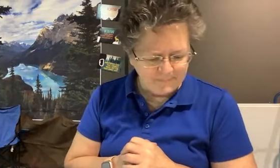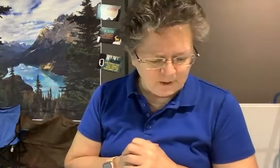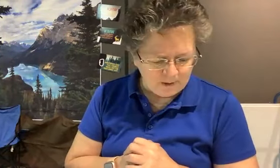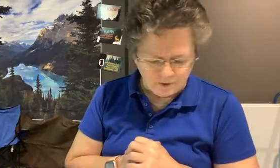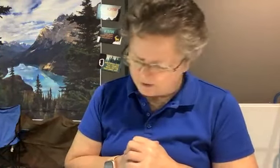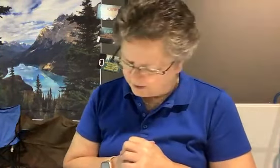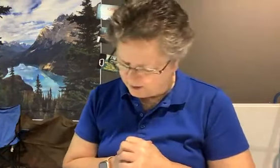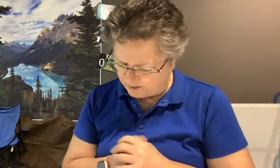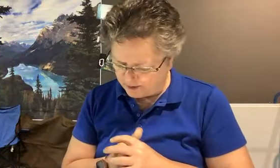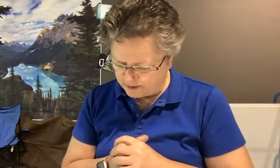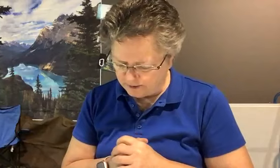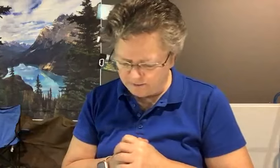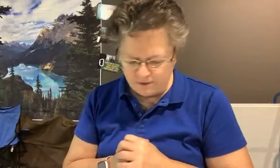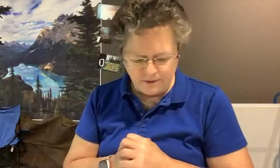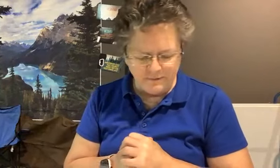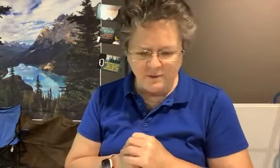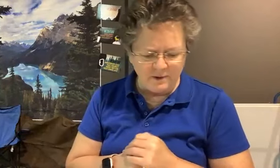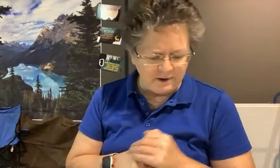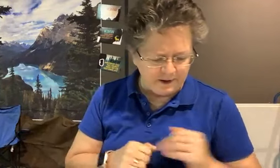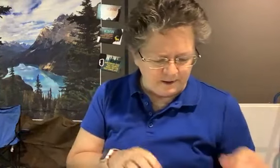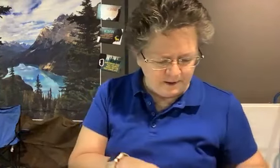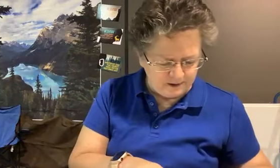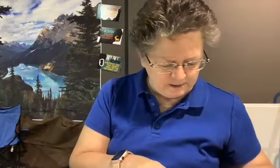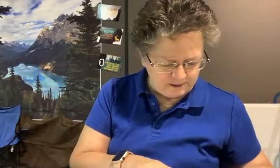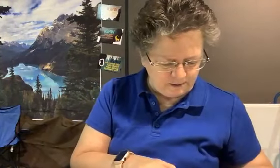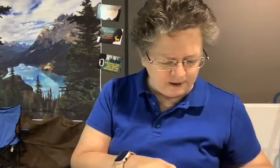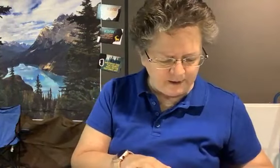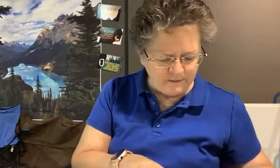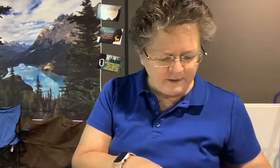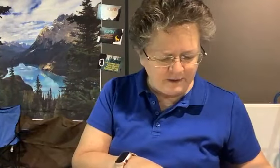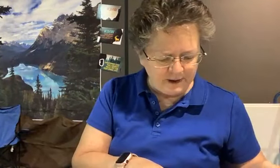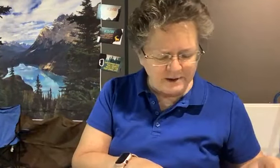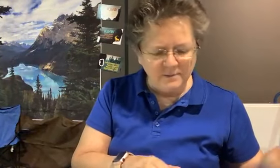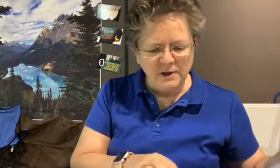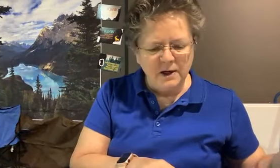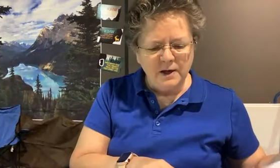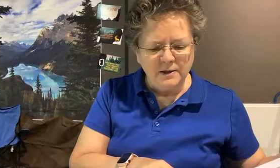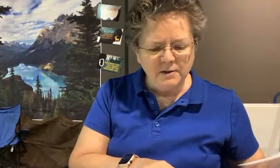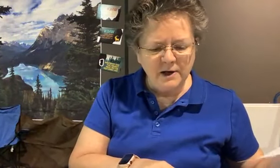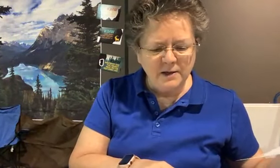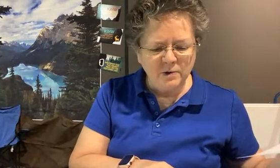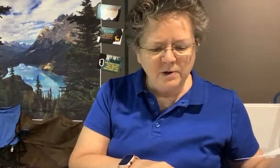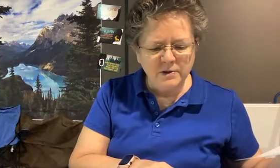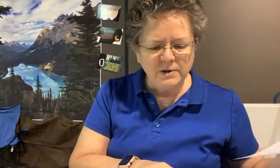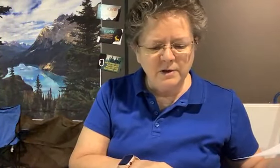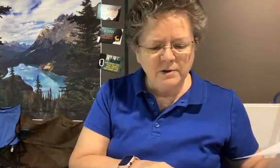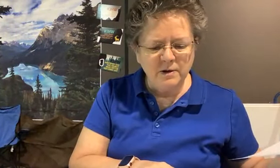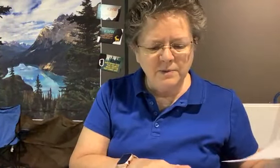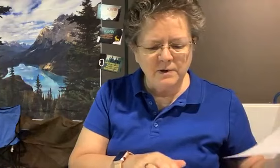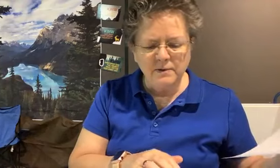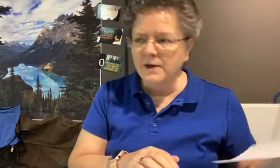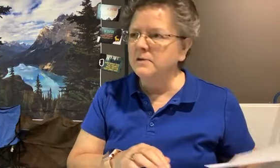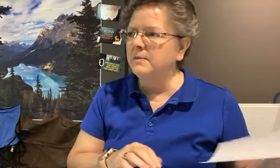All right, we're going to go on to verse 4, and then, let's see, we're not getting very far. Is it okay that we're going slow? Hope you guys don't mind